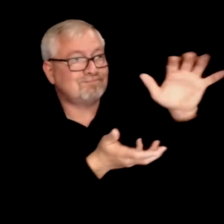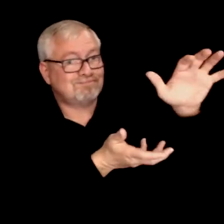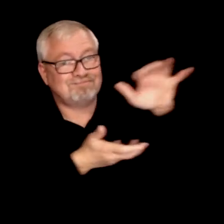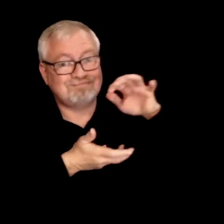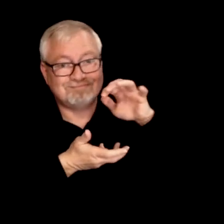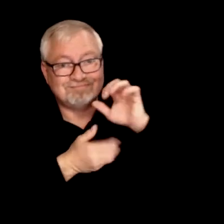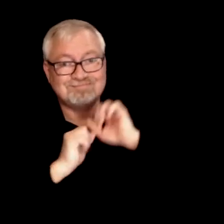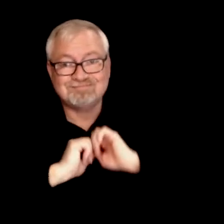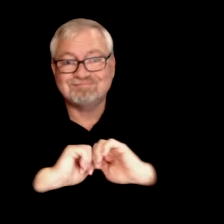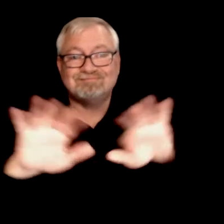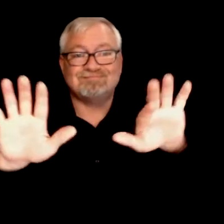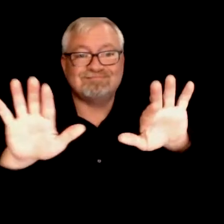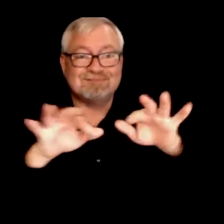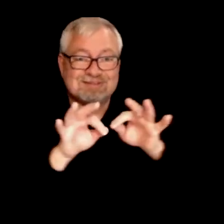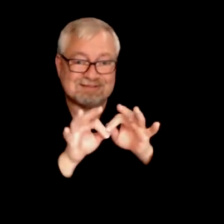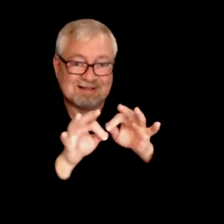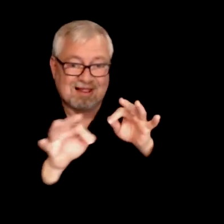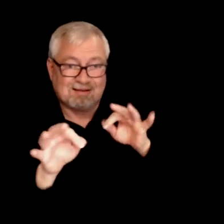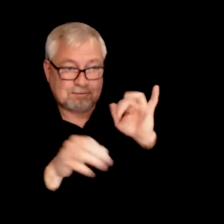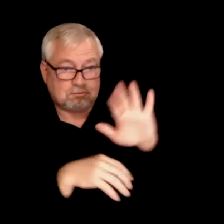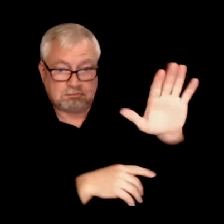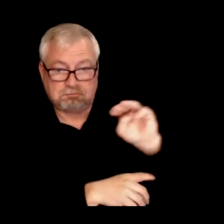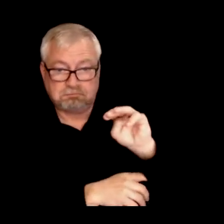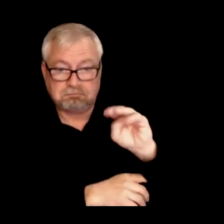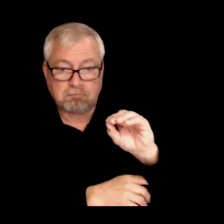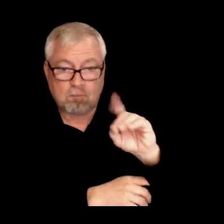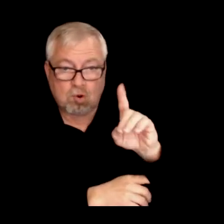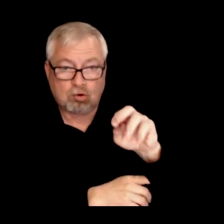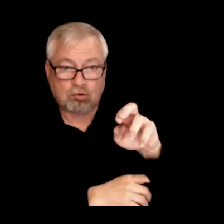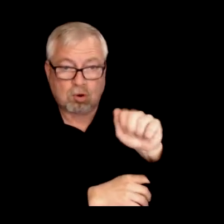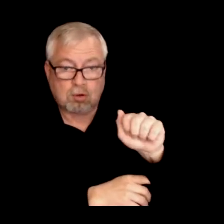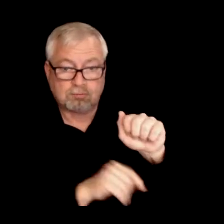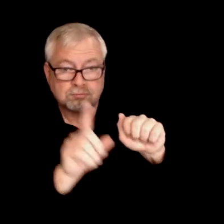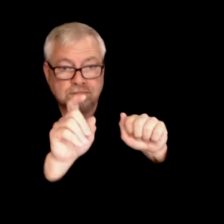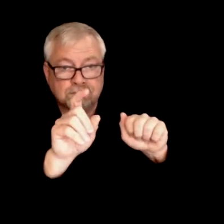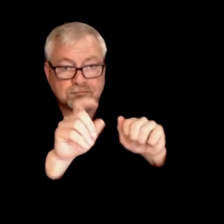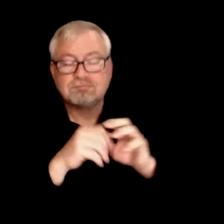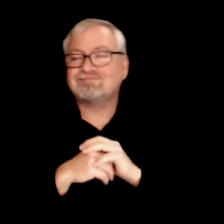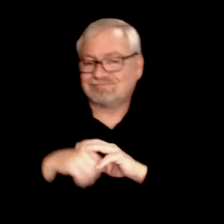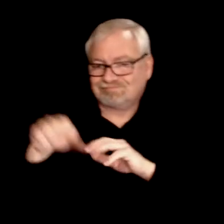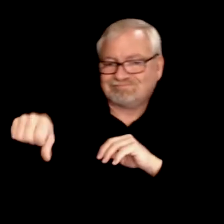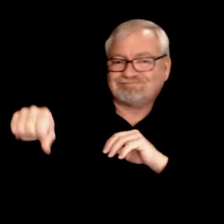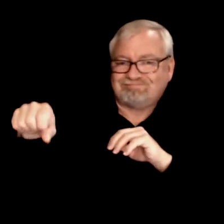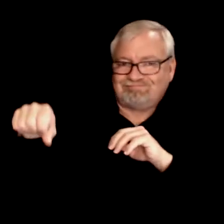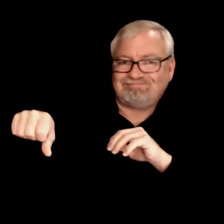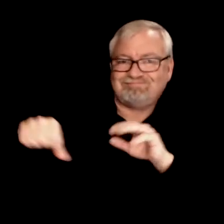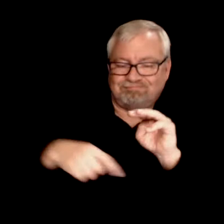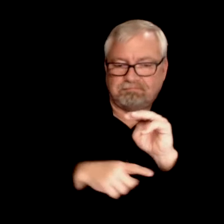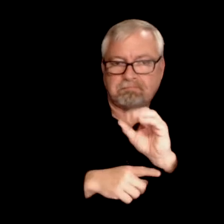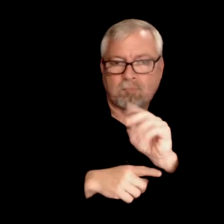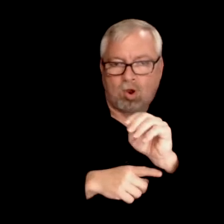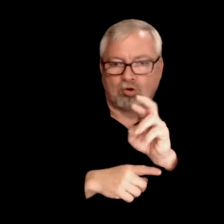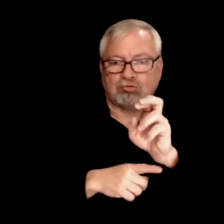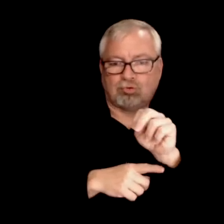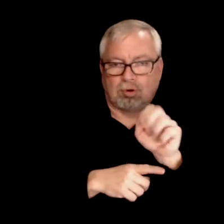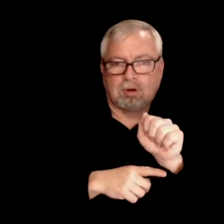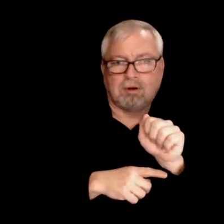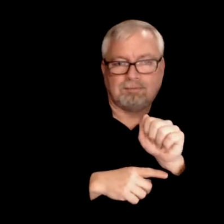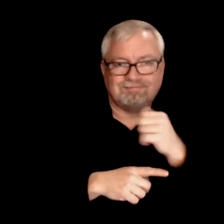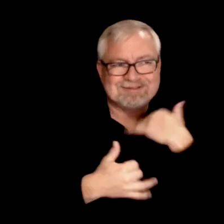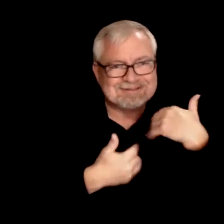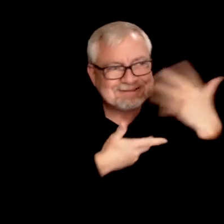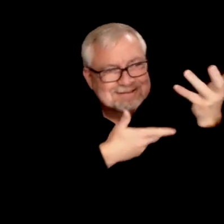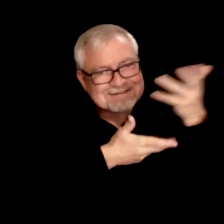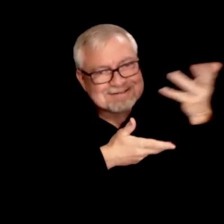Yes, it is. And we have reached out to those providers. And so we're working with them on the details of, how